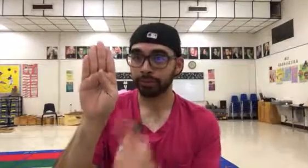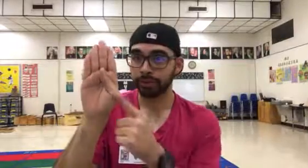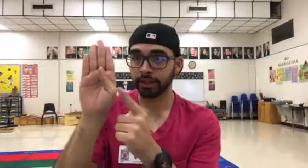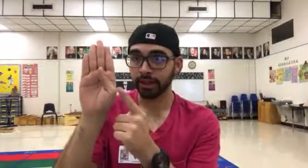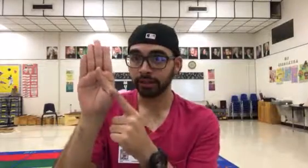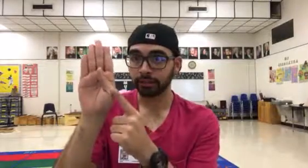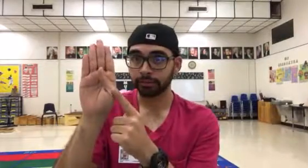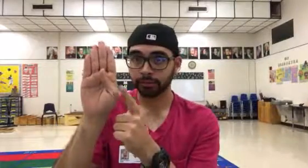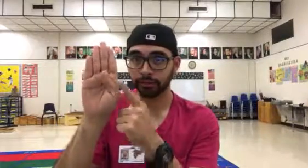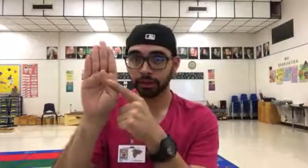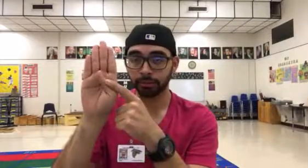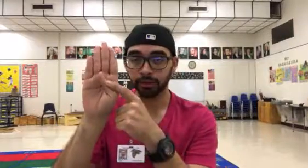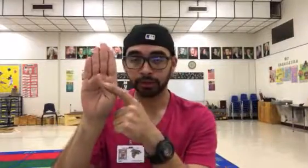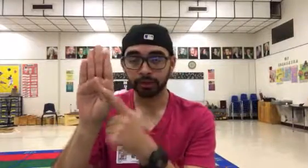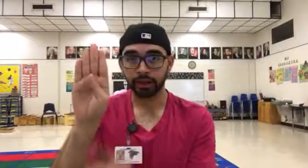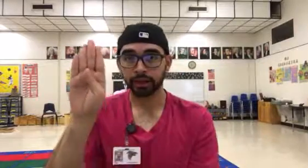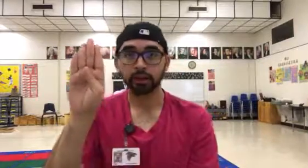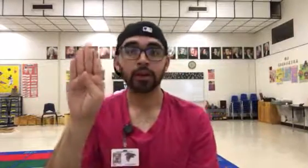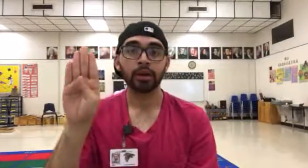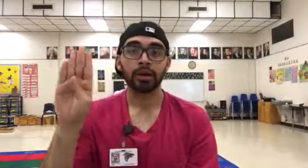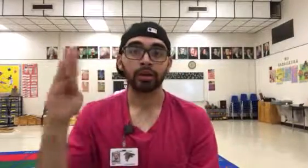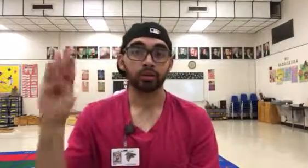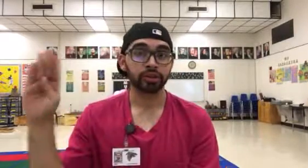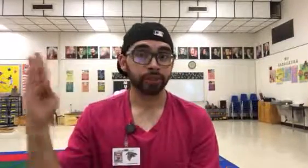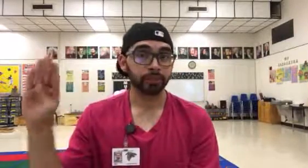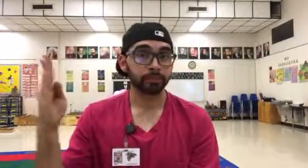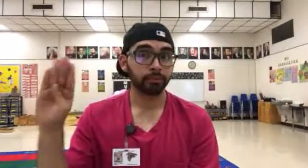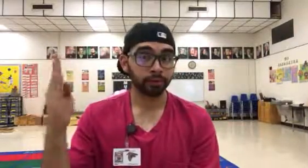your B hand with the thumb in the front of the hand. You're gonna shake. Blue,